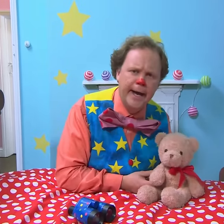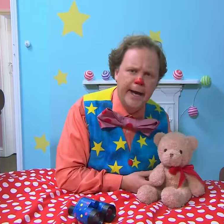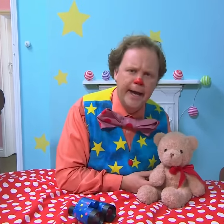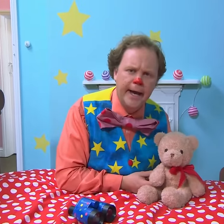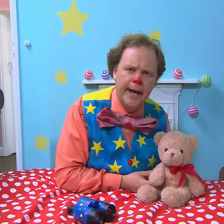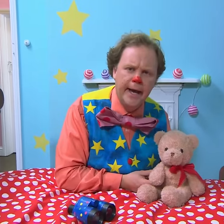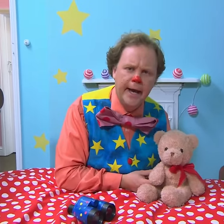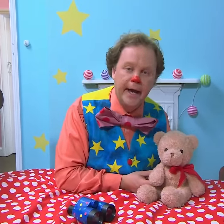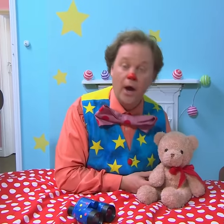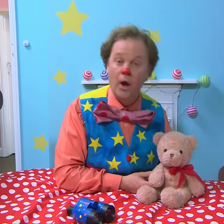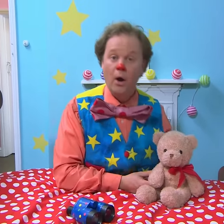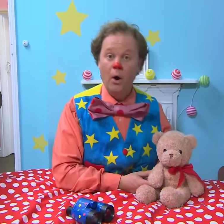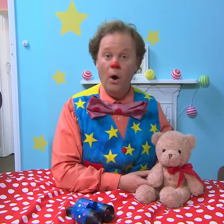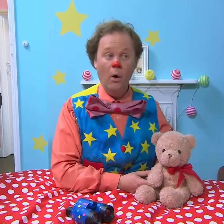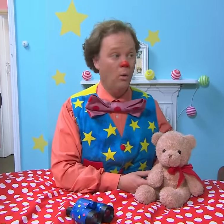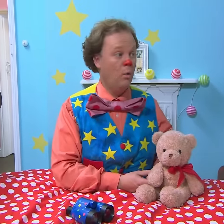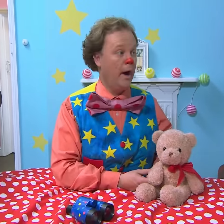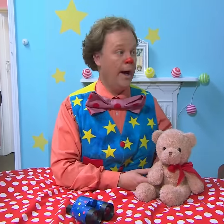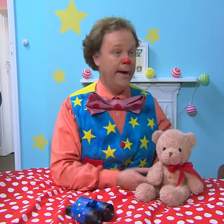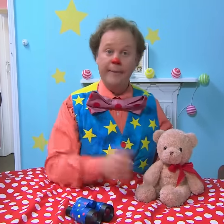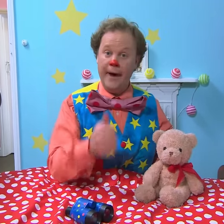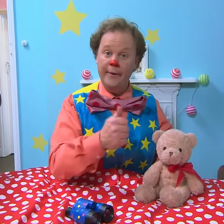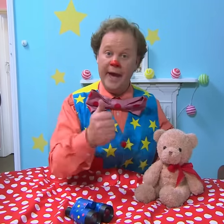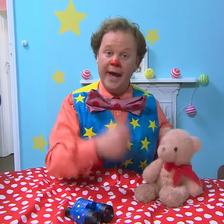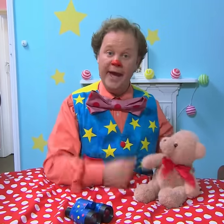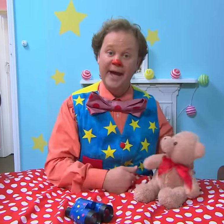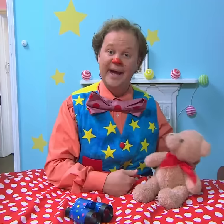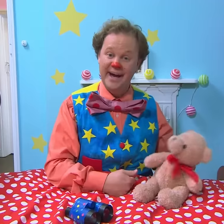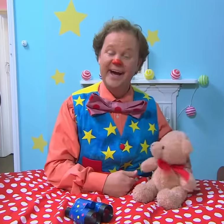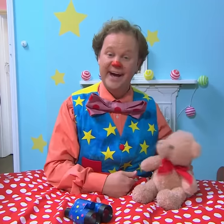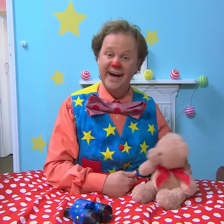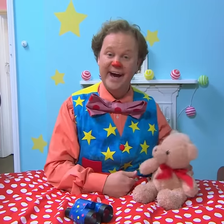sign for friends, please? Okay. Thank you.